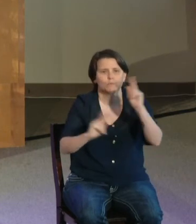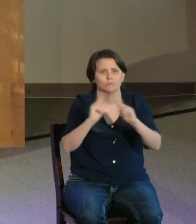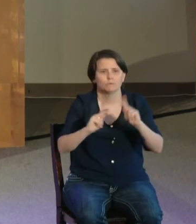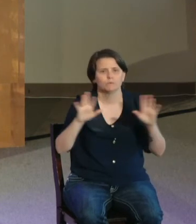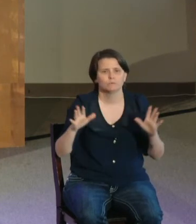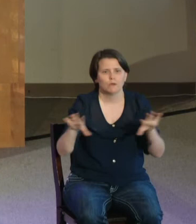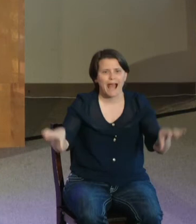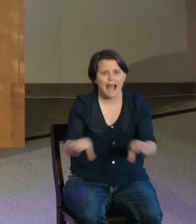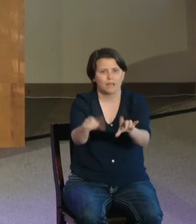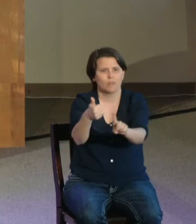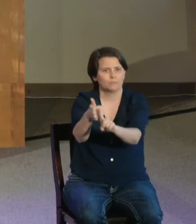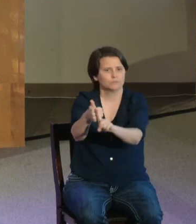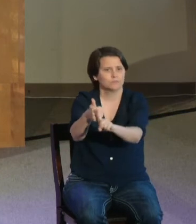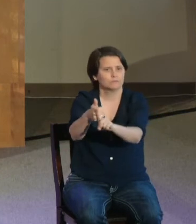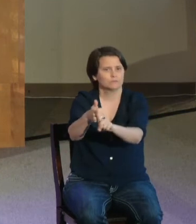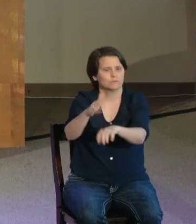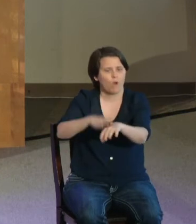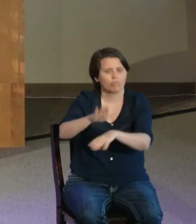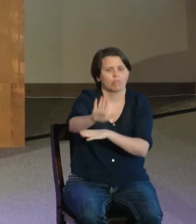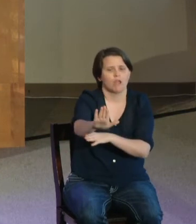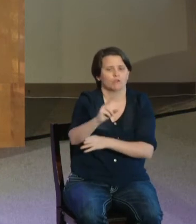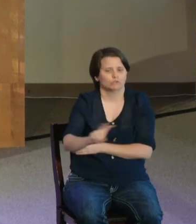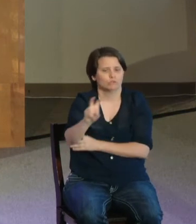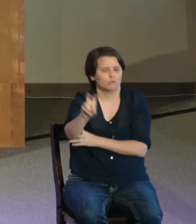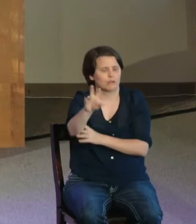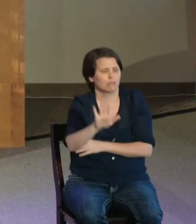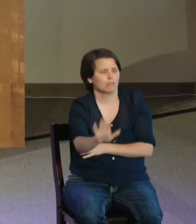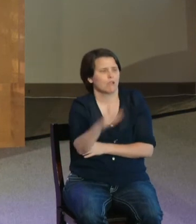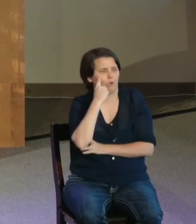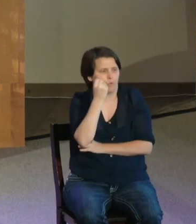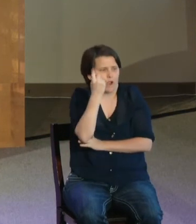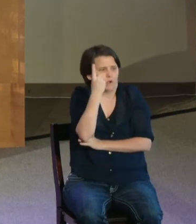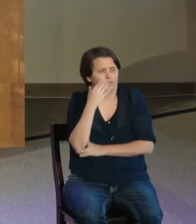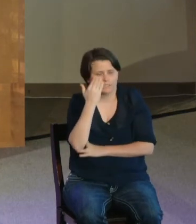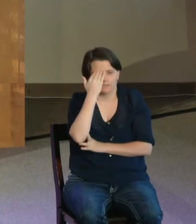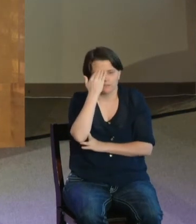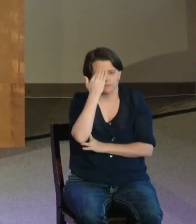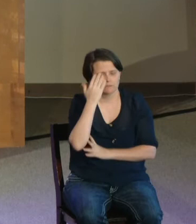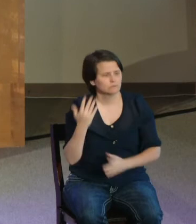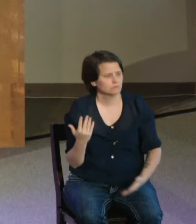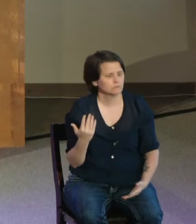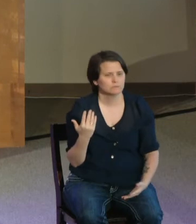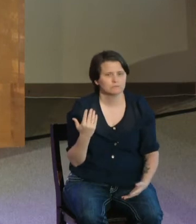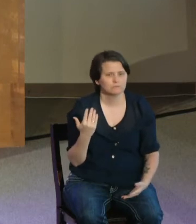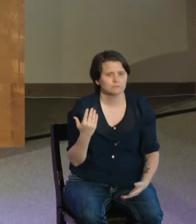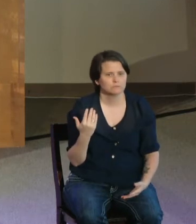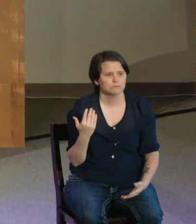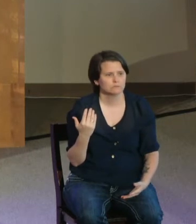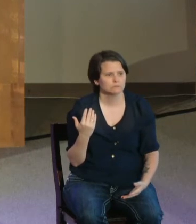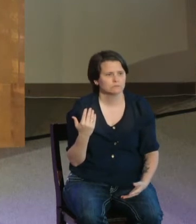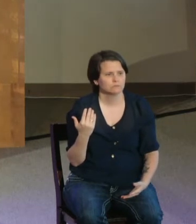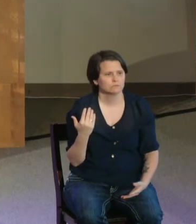of discovery, of their coming to the awareness of oneness. We don't know what somebody's journey should